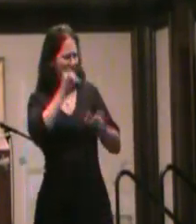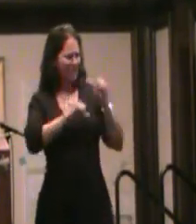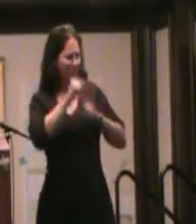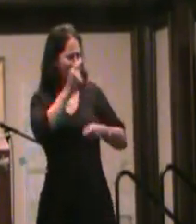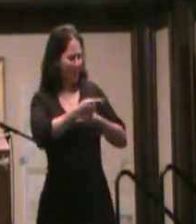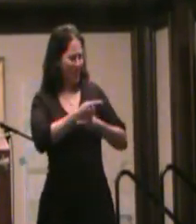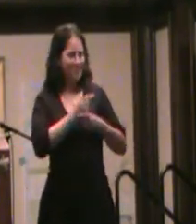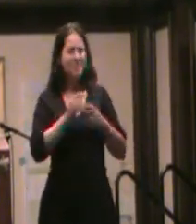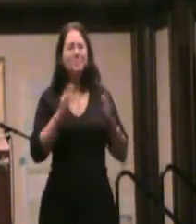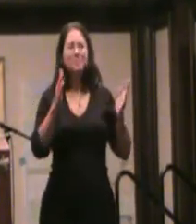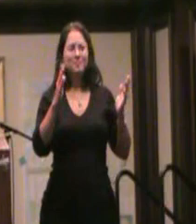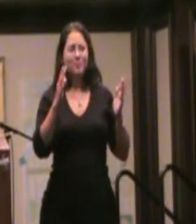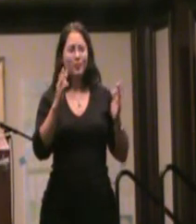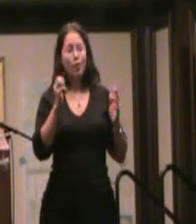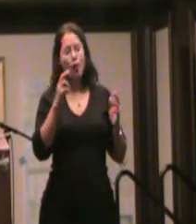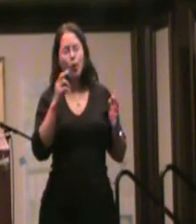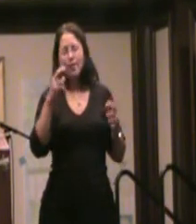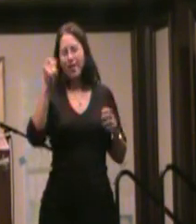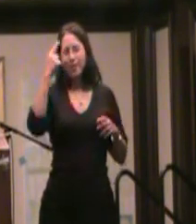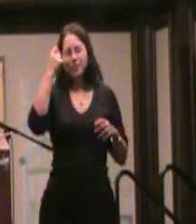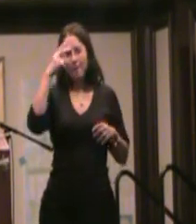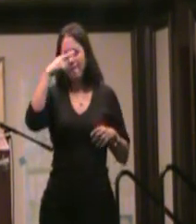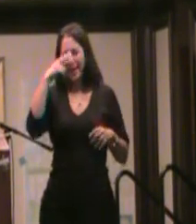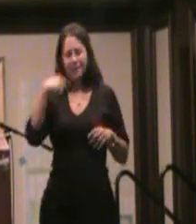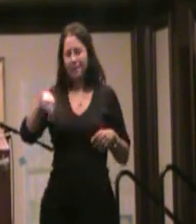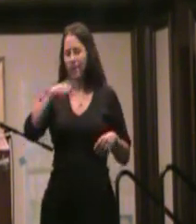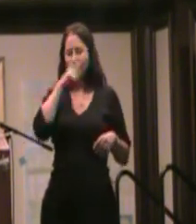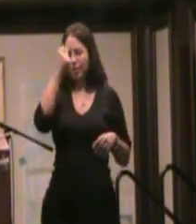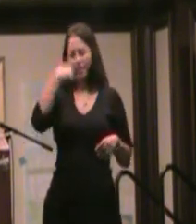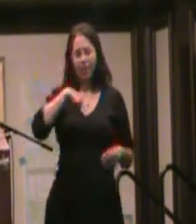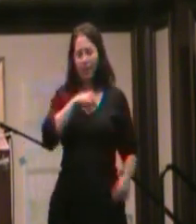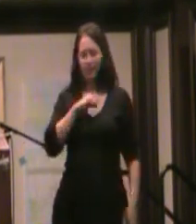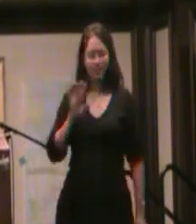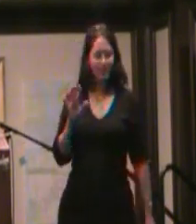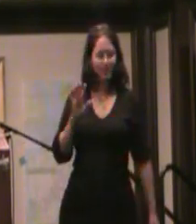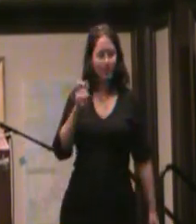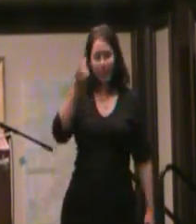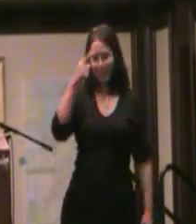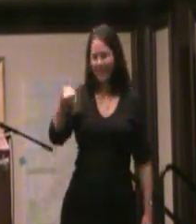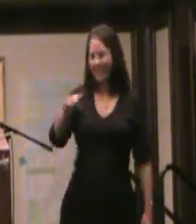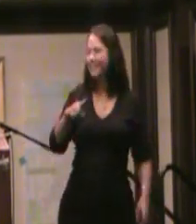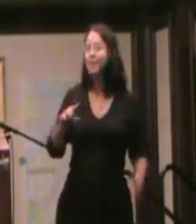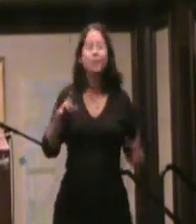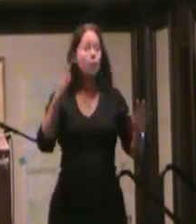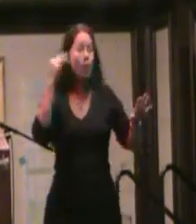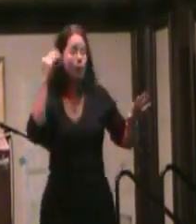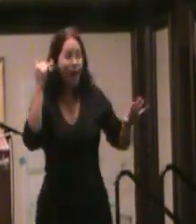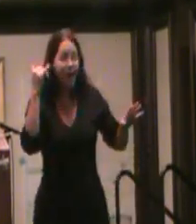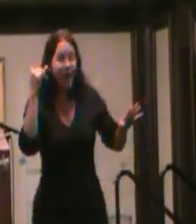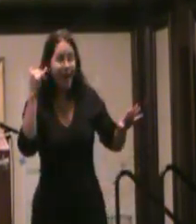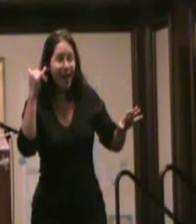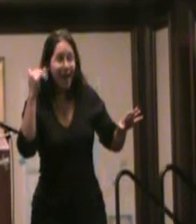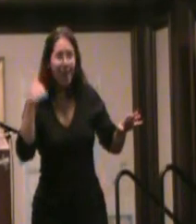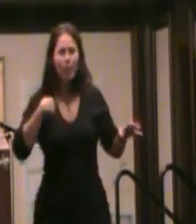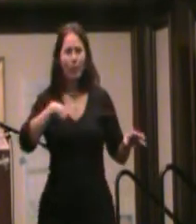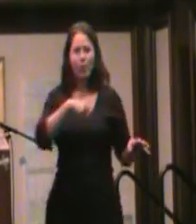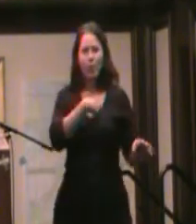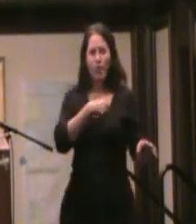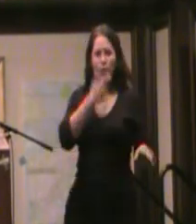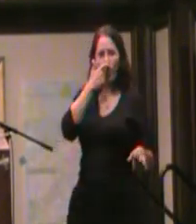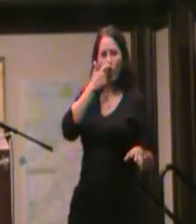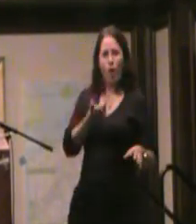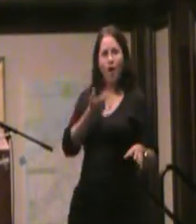other. At least we understand the Mexicans. They don't understand us. But you know why? Because we have